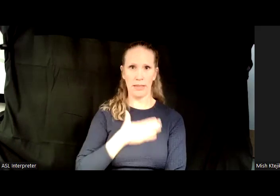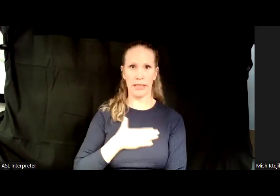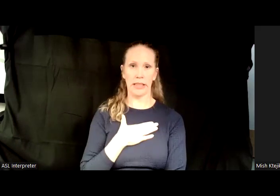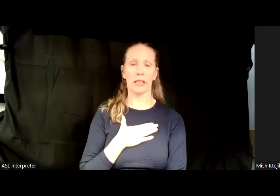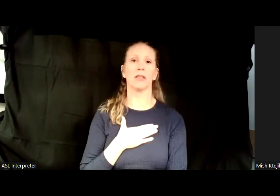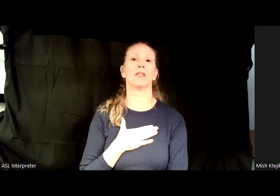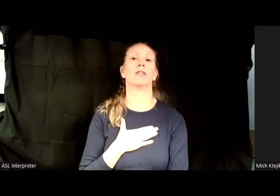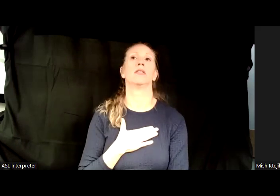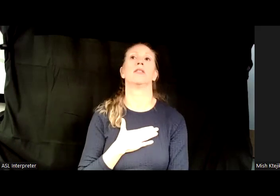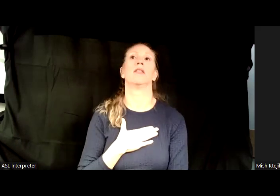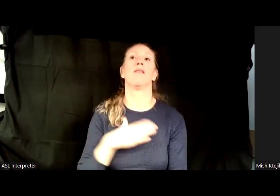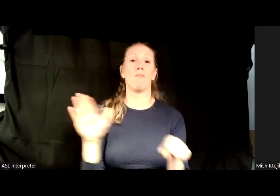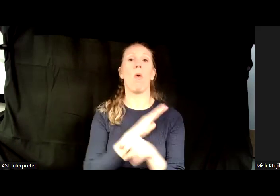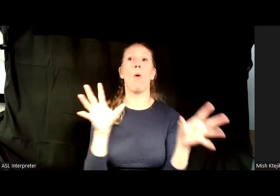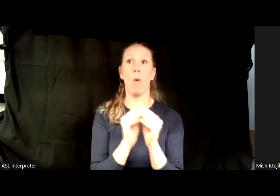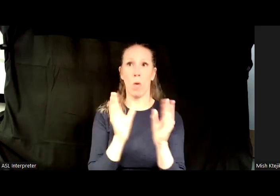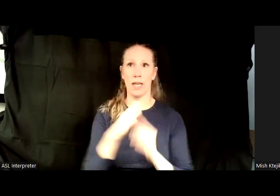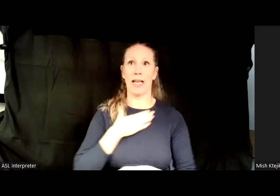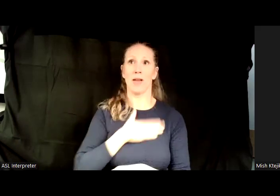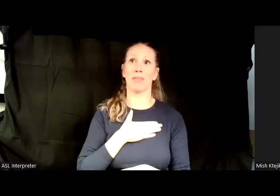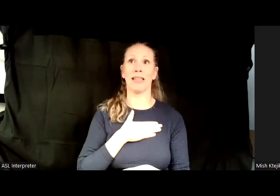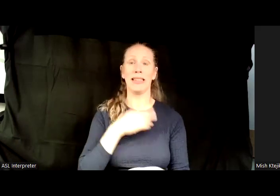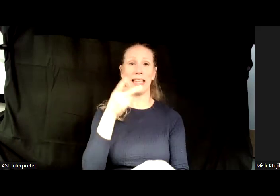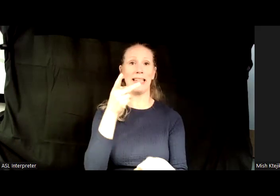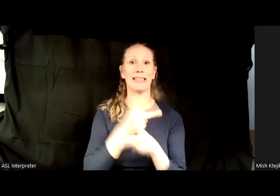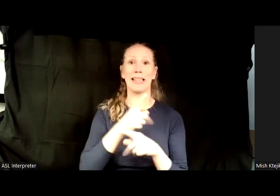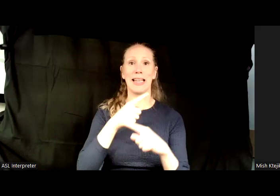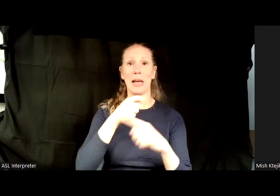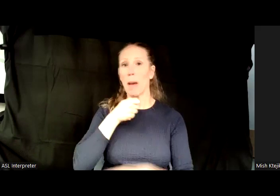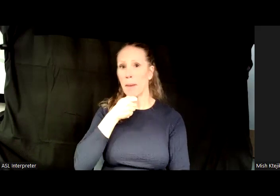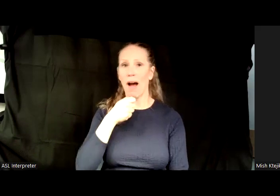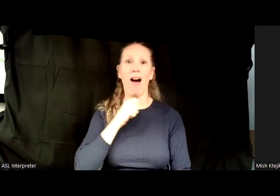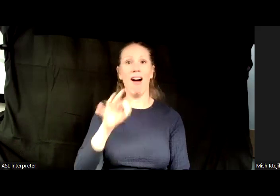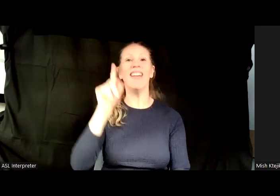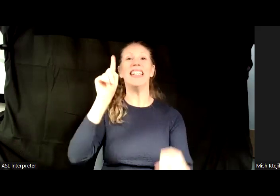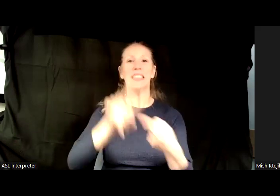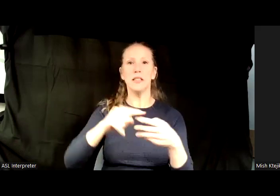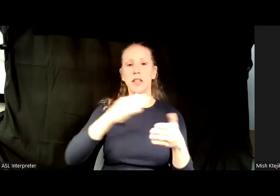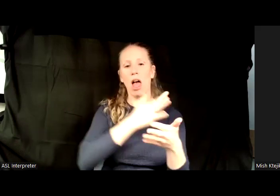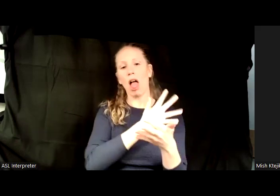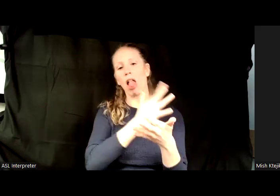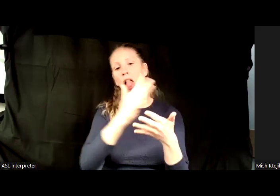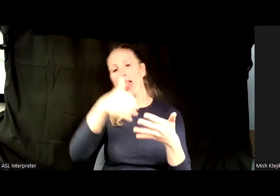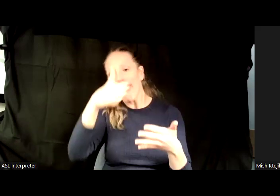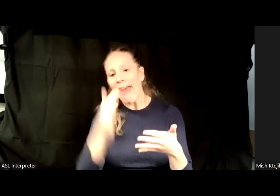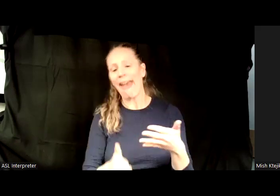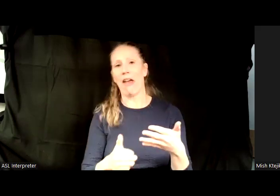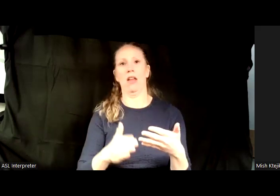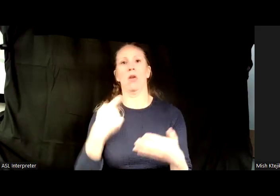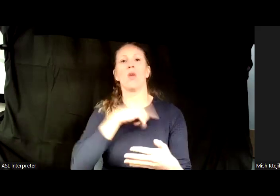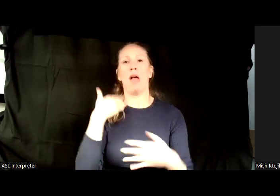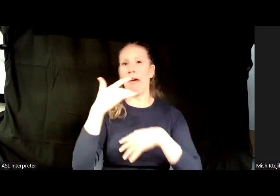The entire meeting, please keep it off until the end when we have space and time for